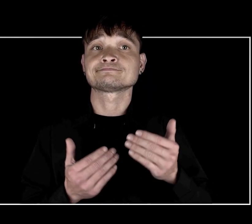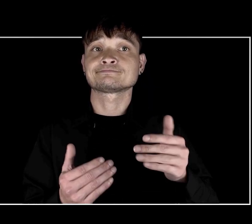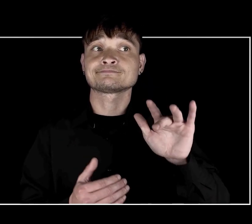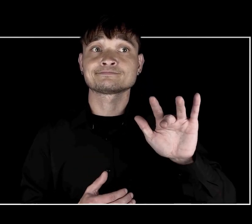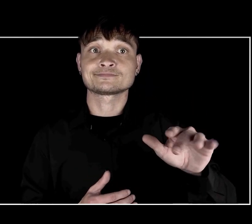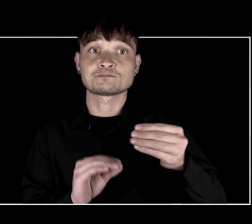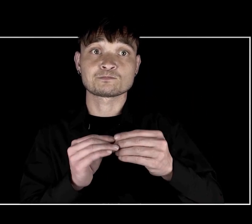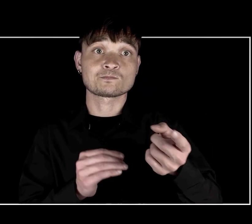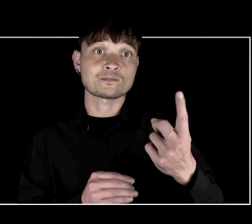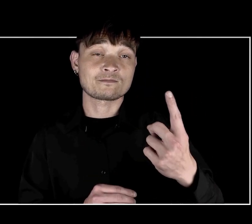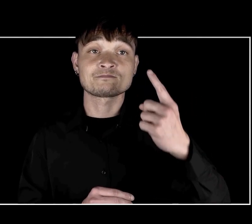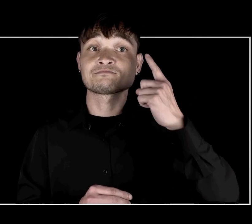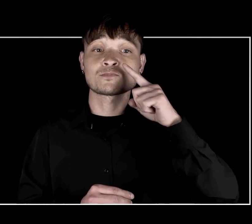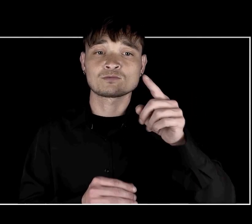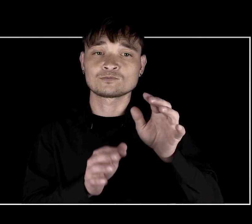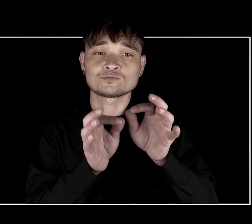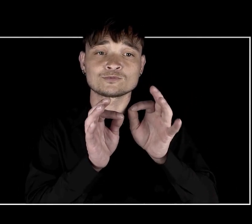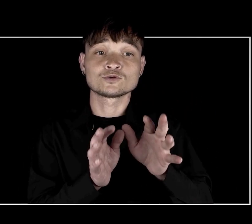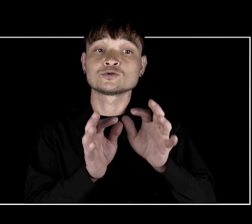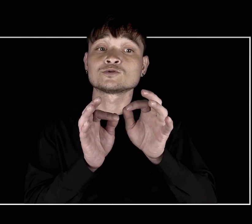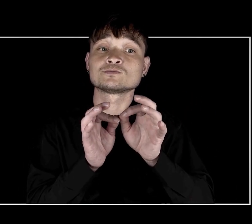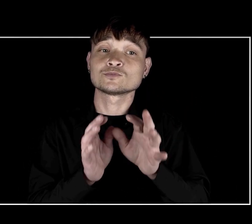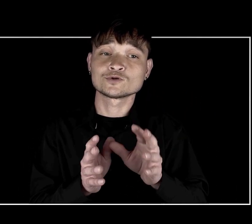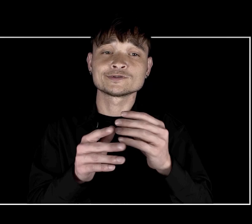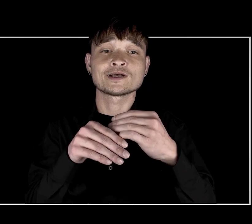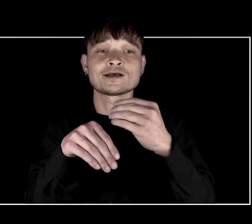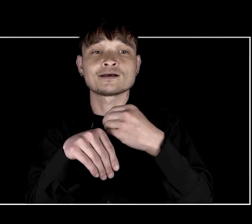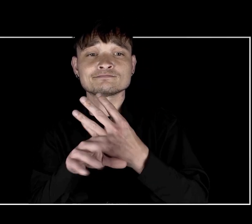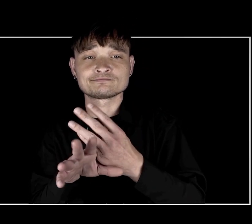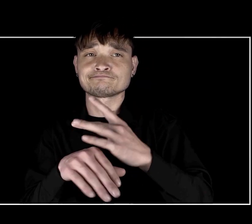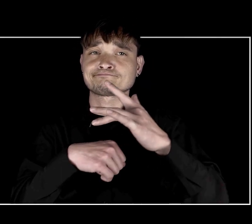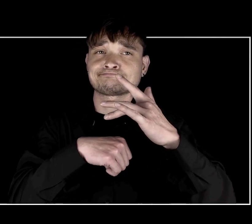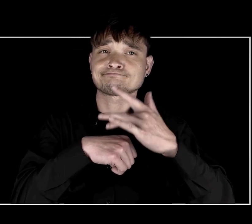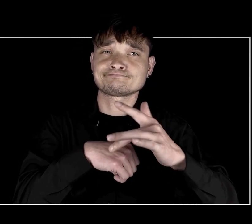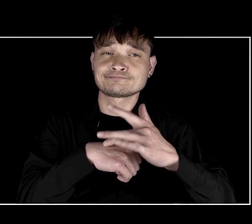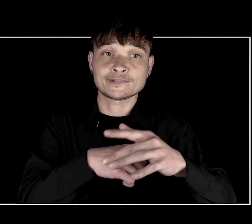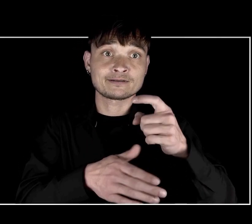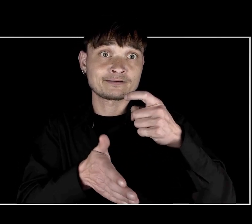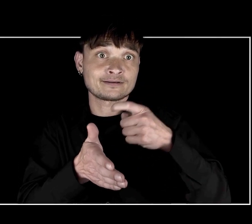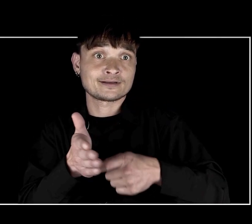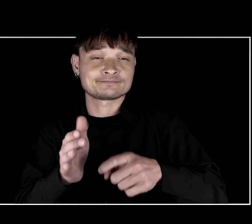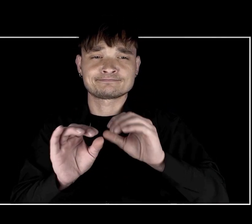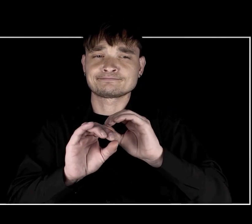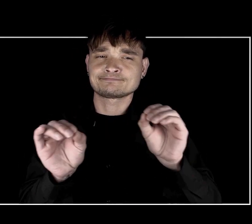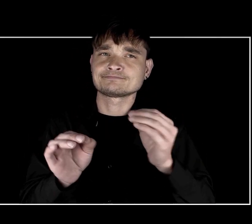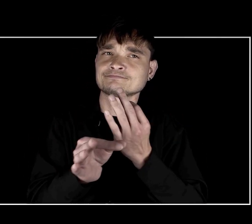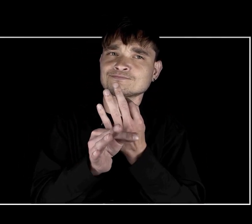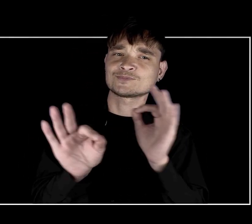interpreter. Interpreters and relay services are available at no cost to you.